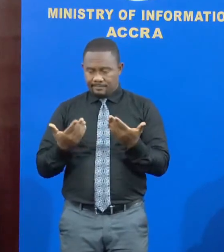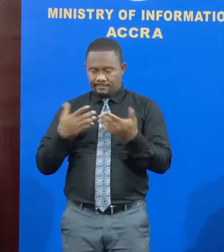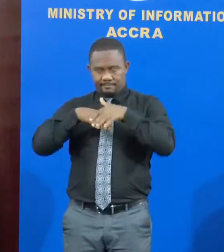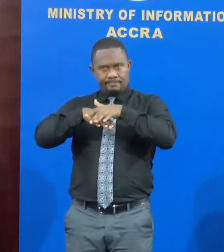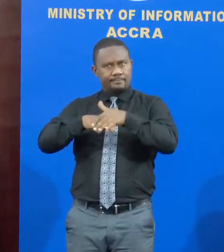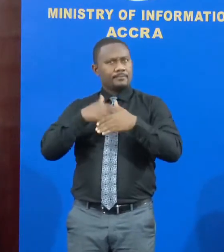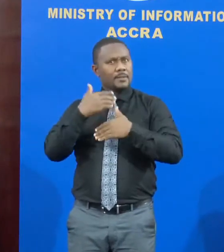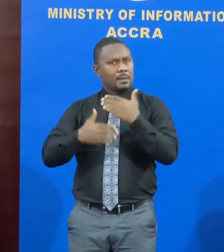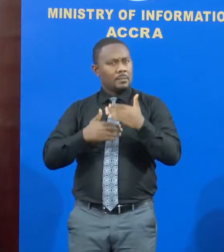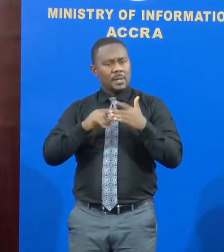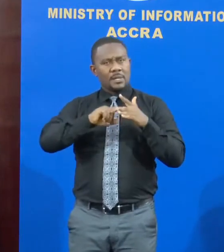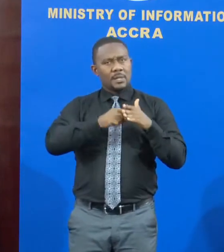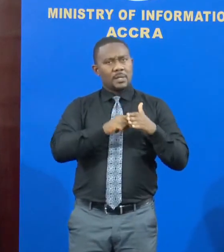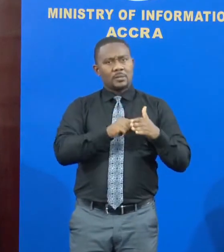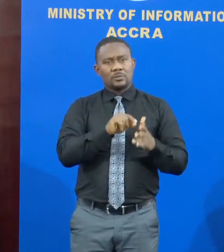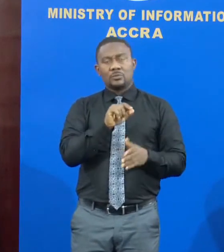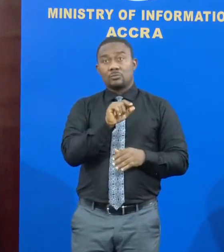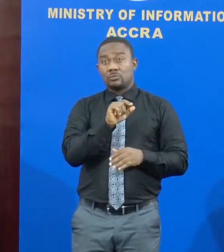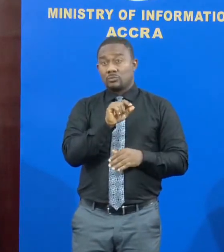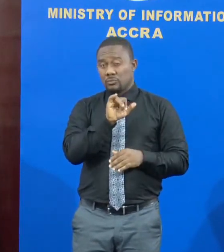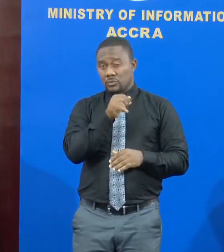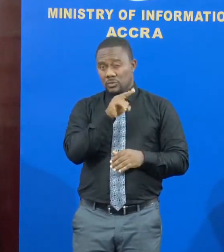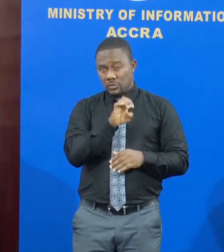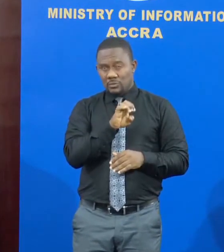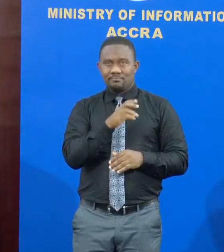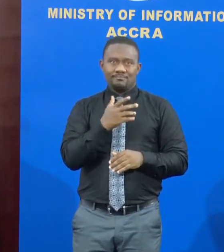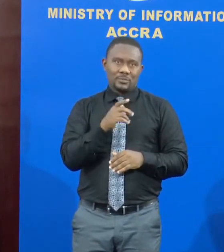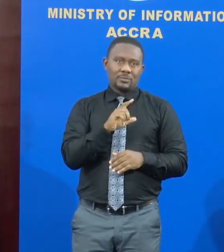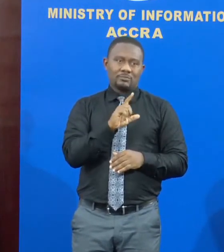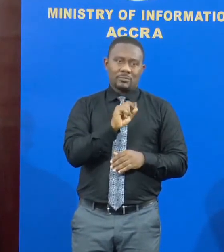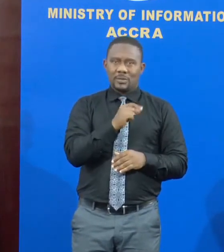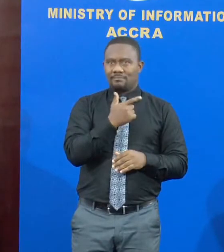on June 28, 2021 and will be